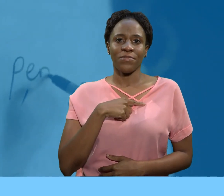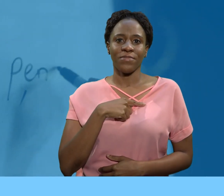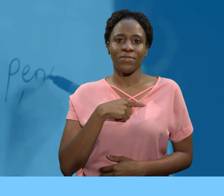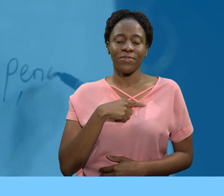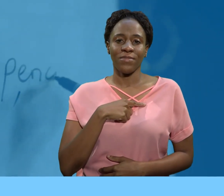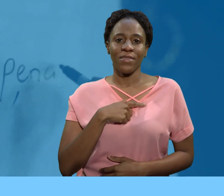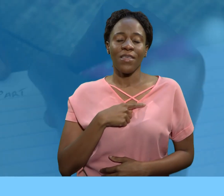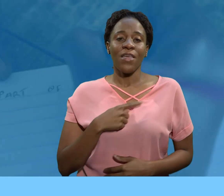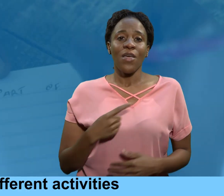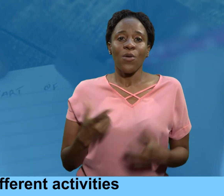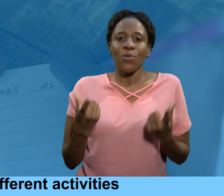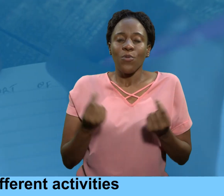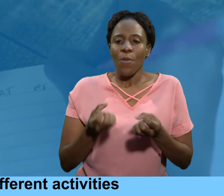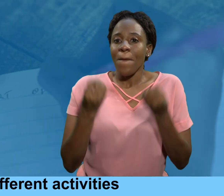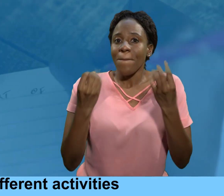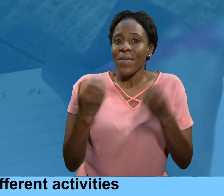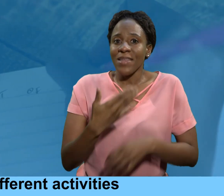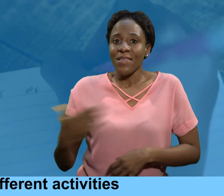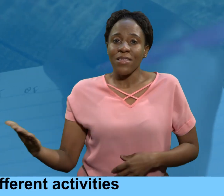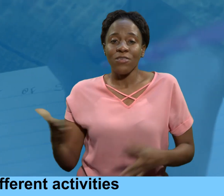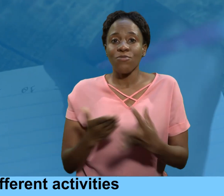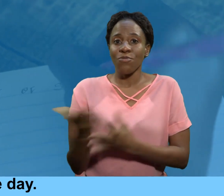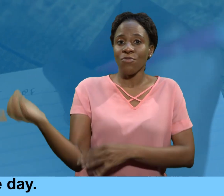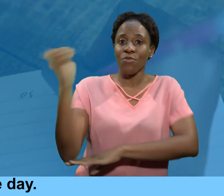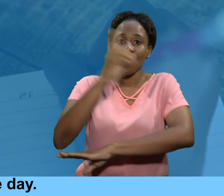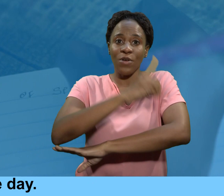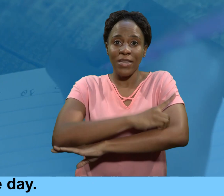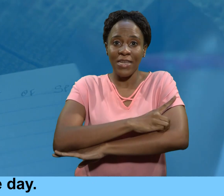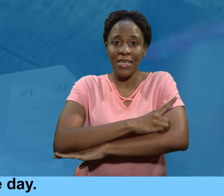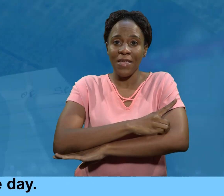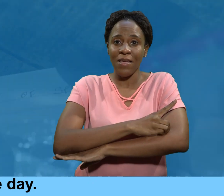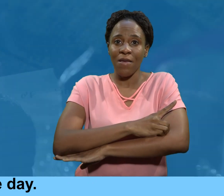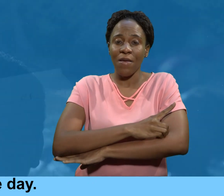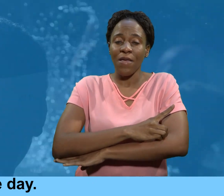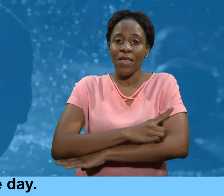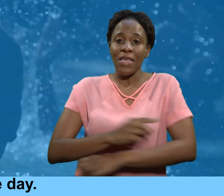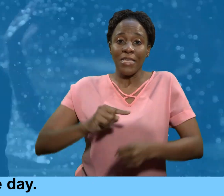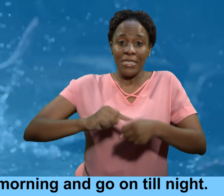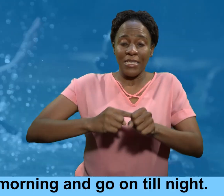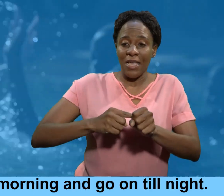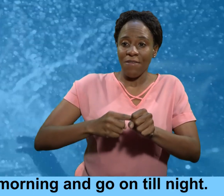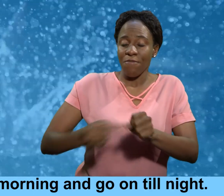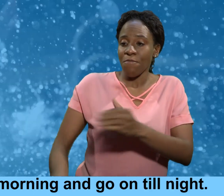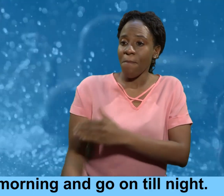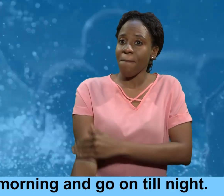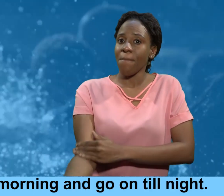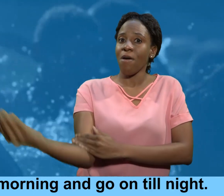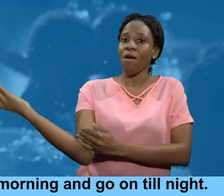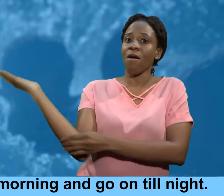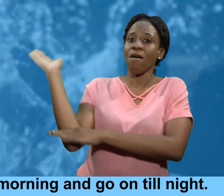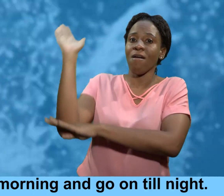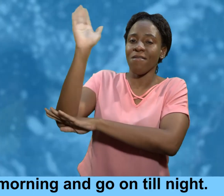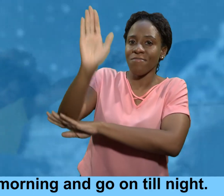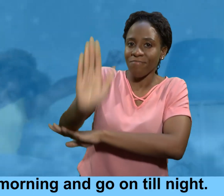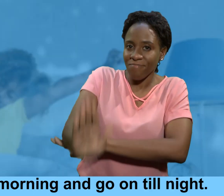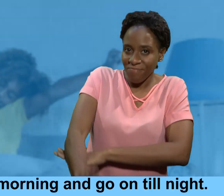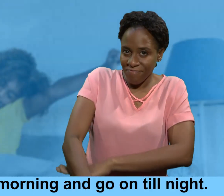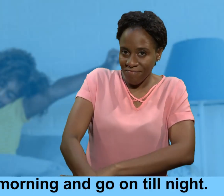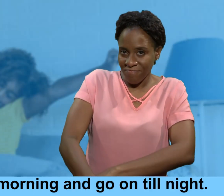All of us, we do many different activities throughout the day. We start from